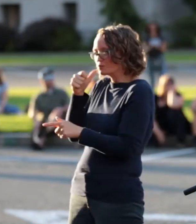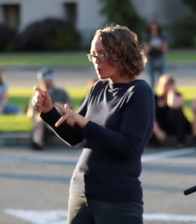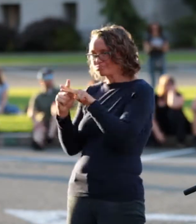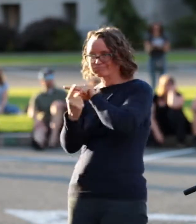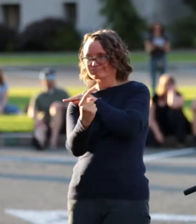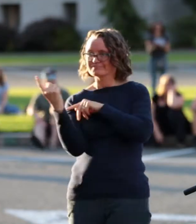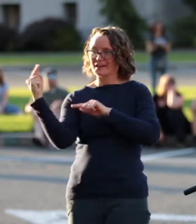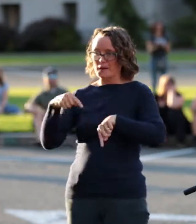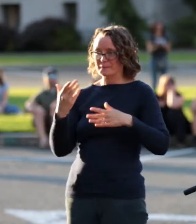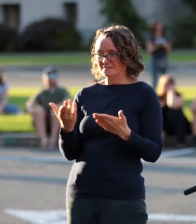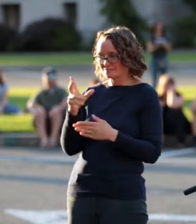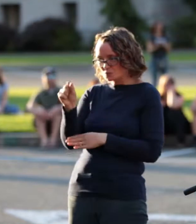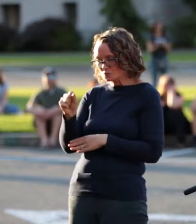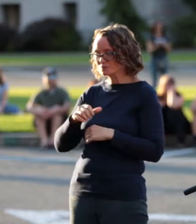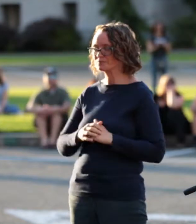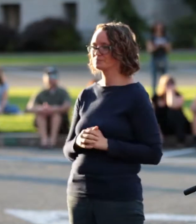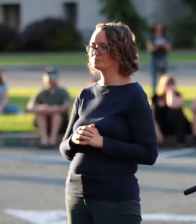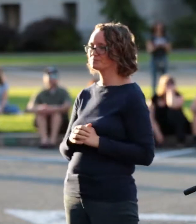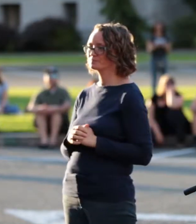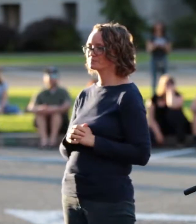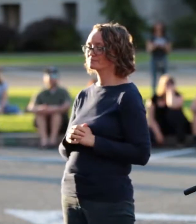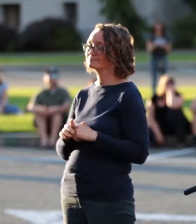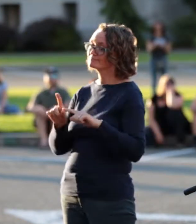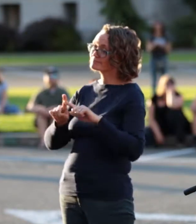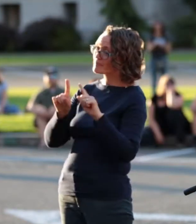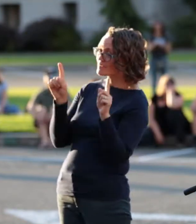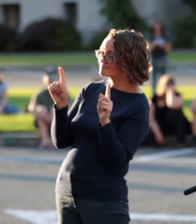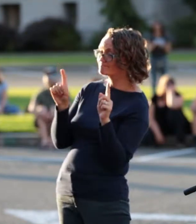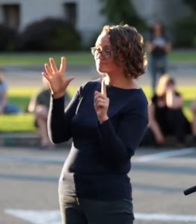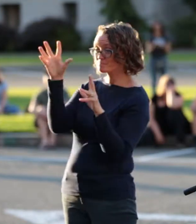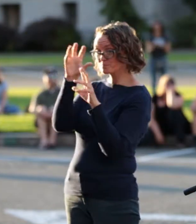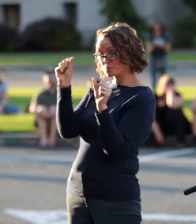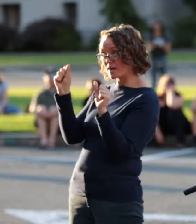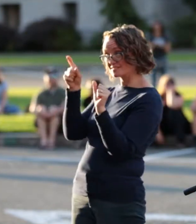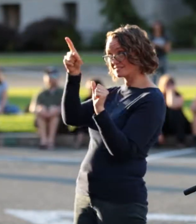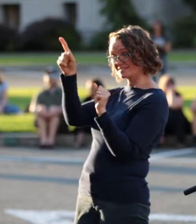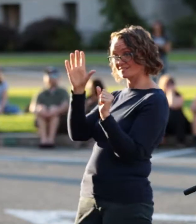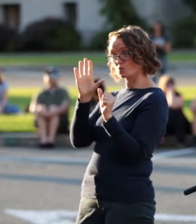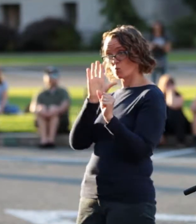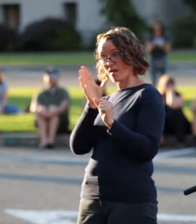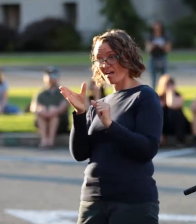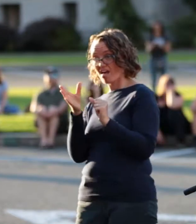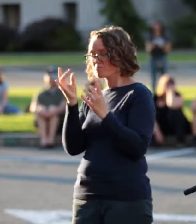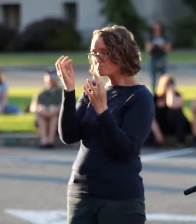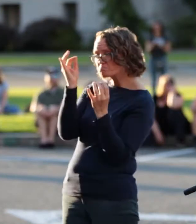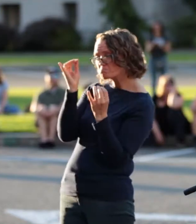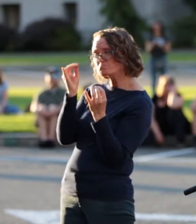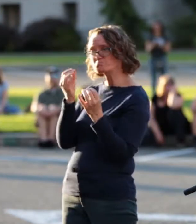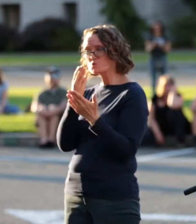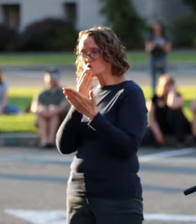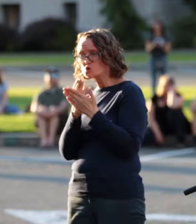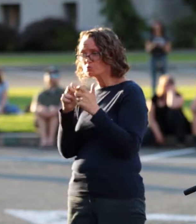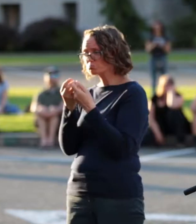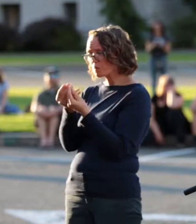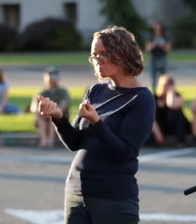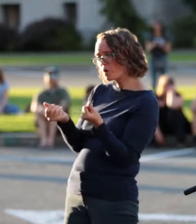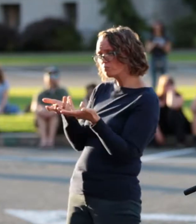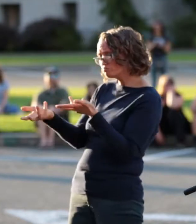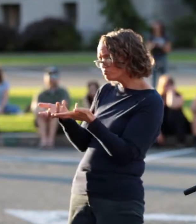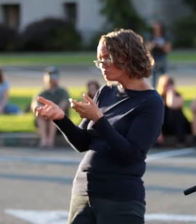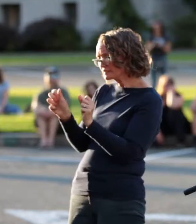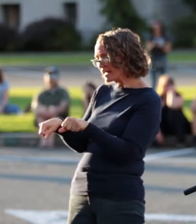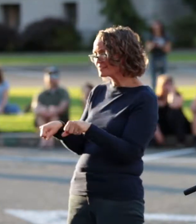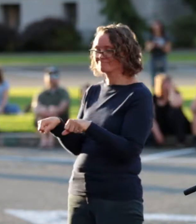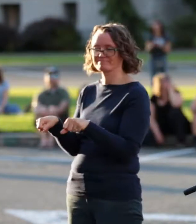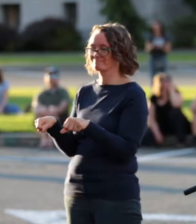However, rather than consider these achievable and humane solutions, the Trump administration has translated its anti-immigrant